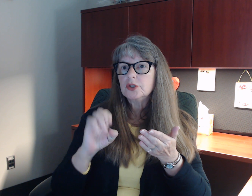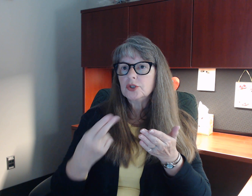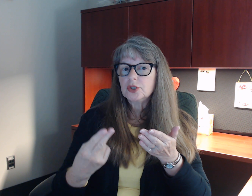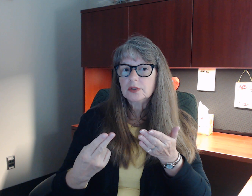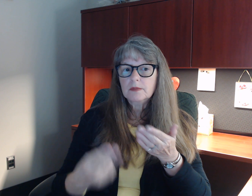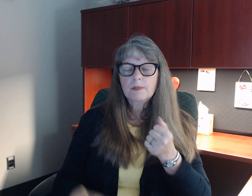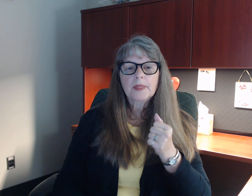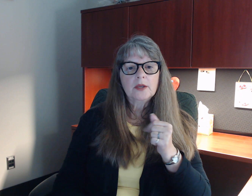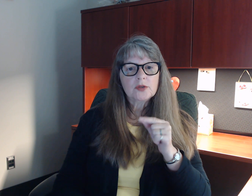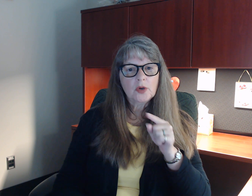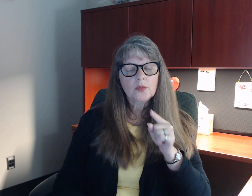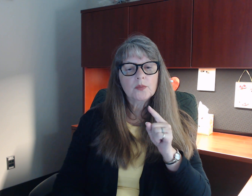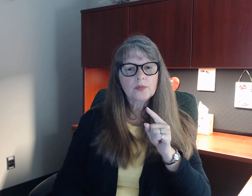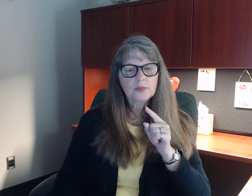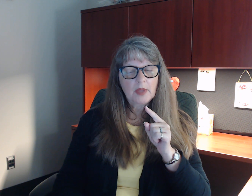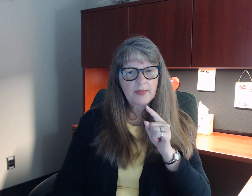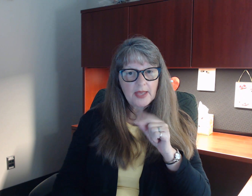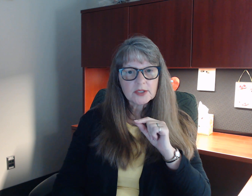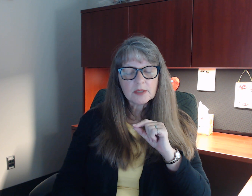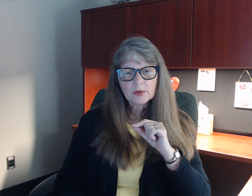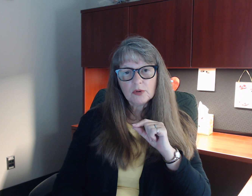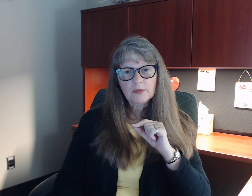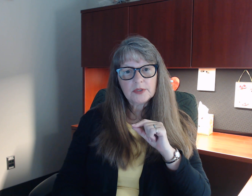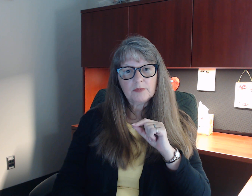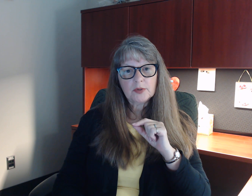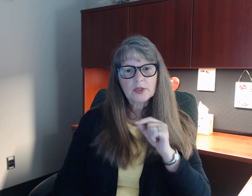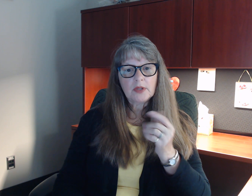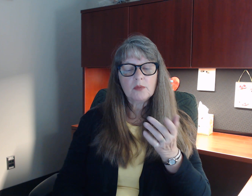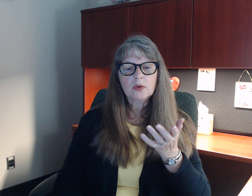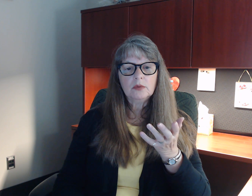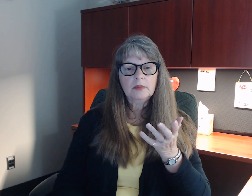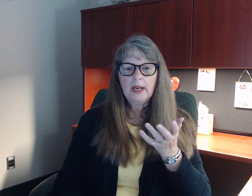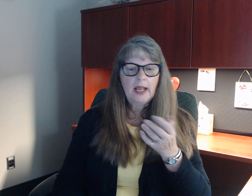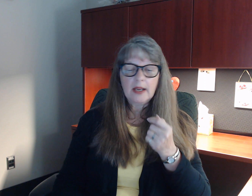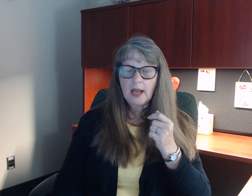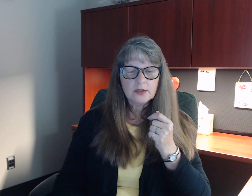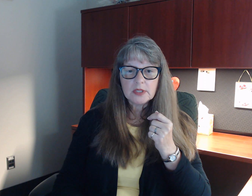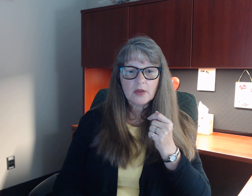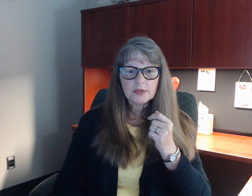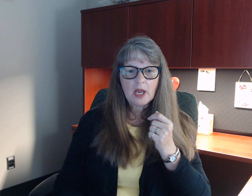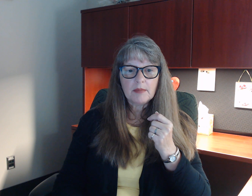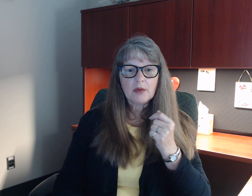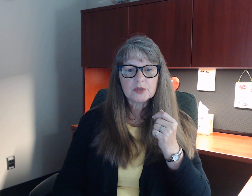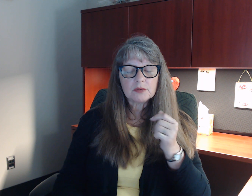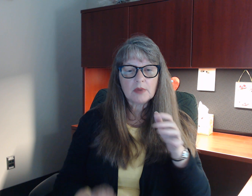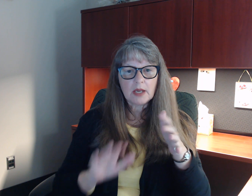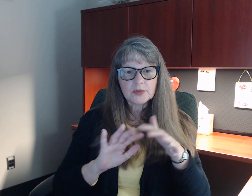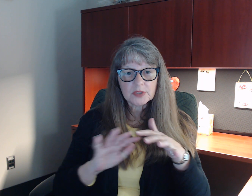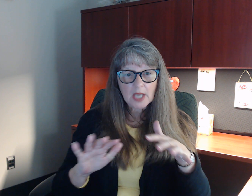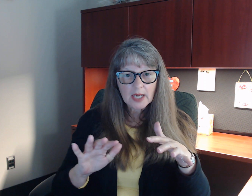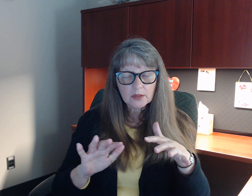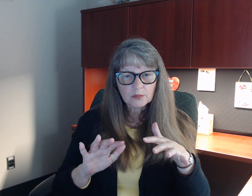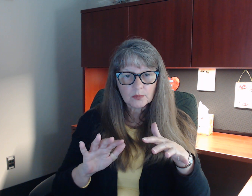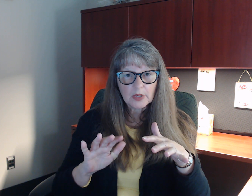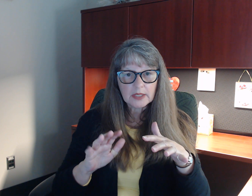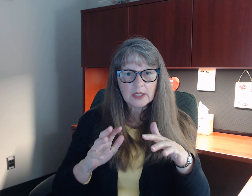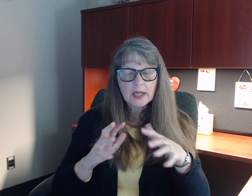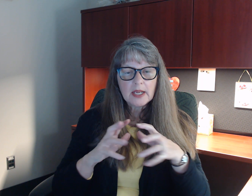butterscotch. So, and that's typical of a deaf person. They will, I do that all the time. I'll sign what is